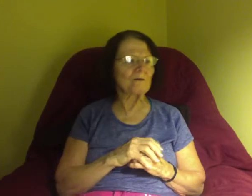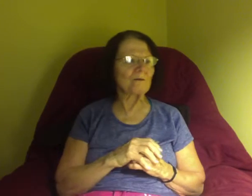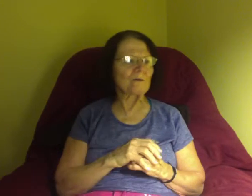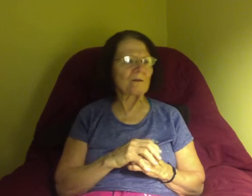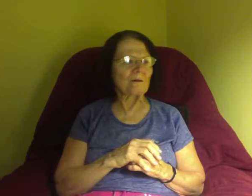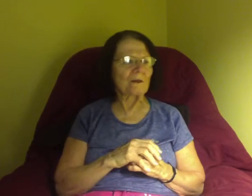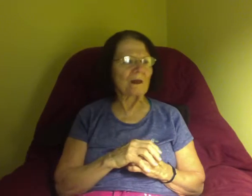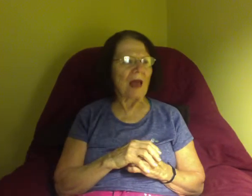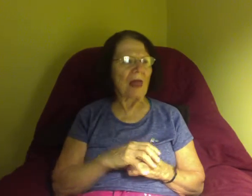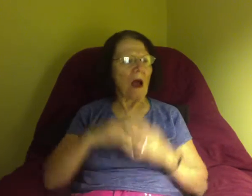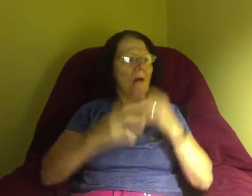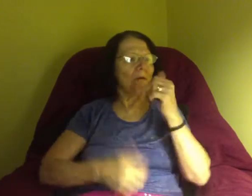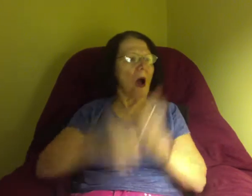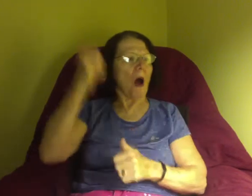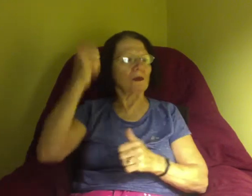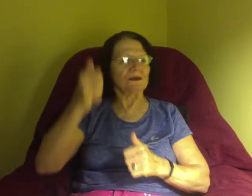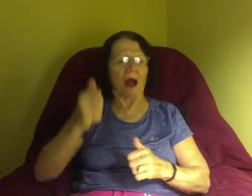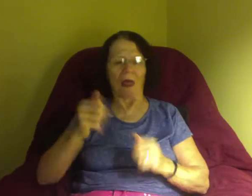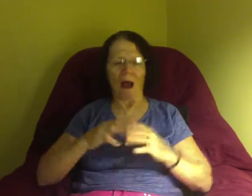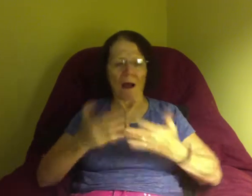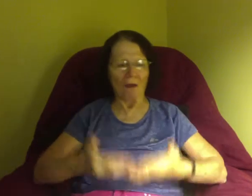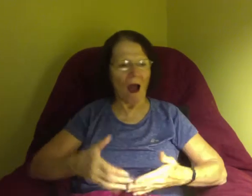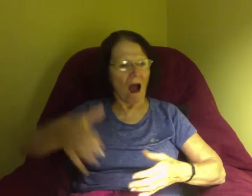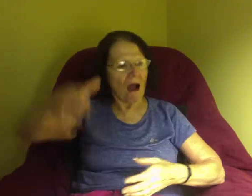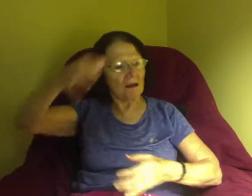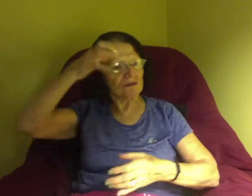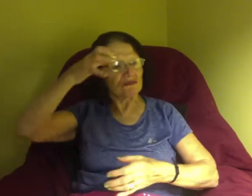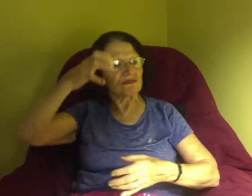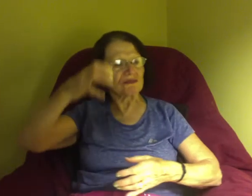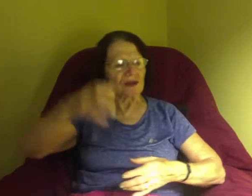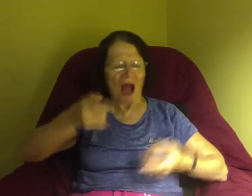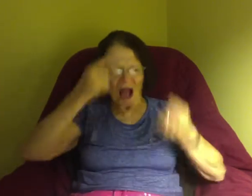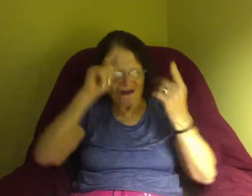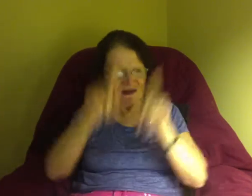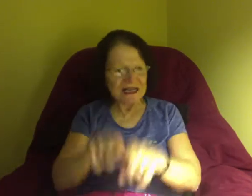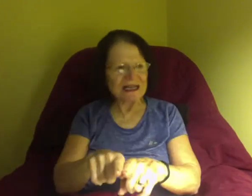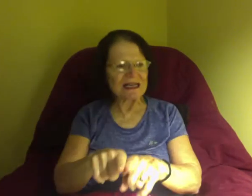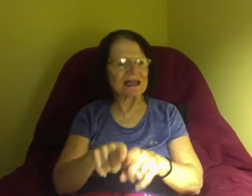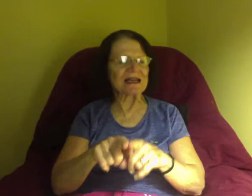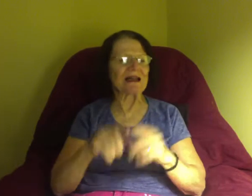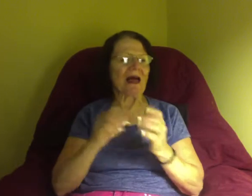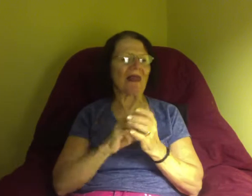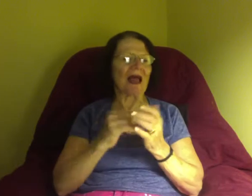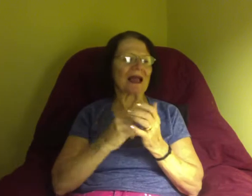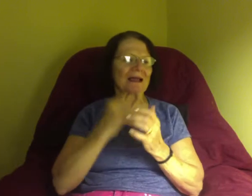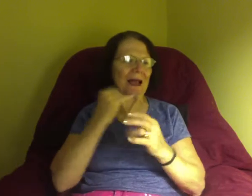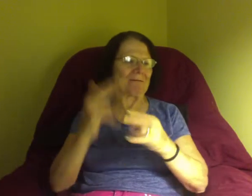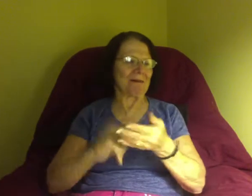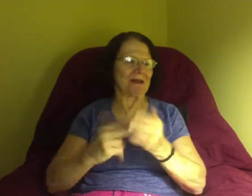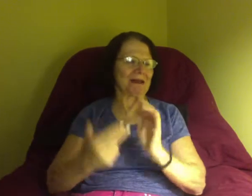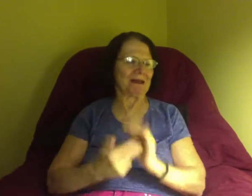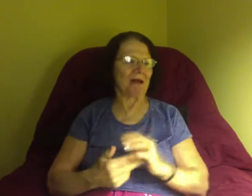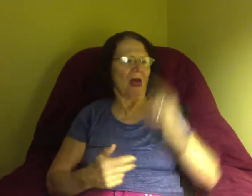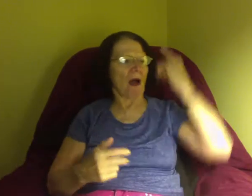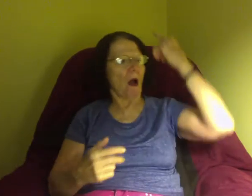The bone that got back, We, we, are